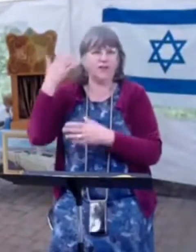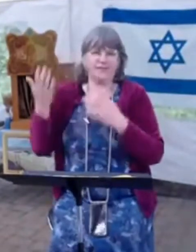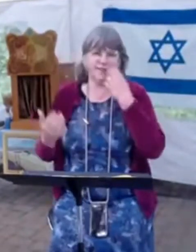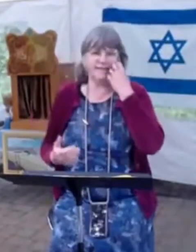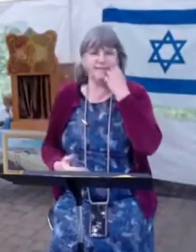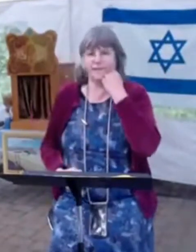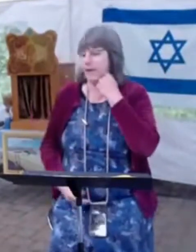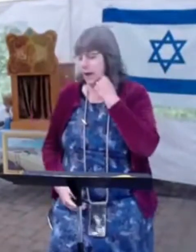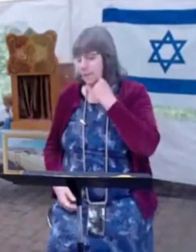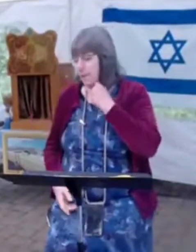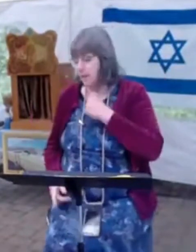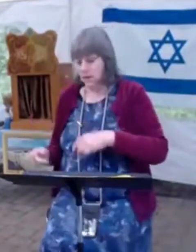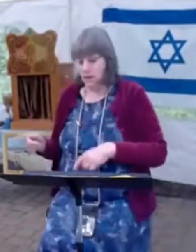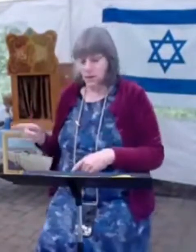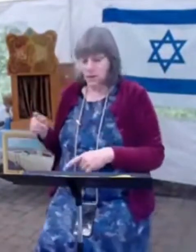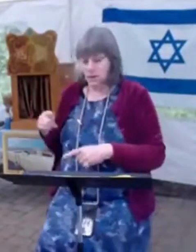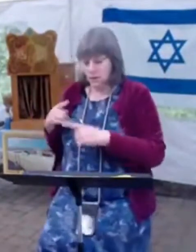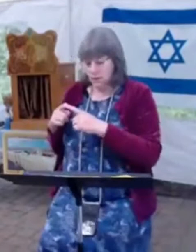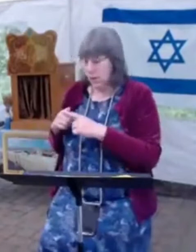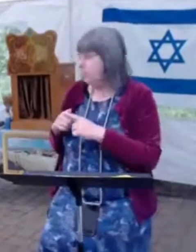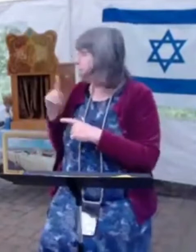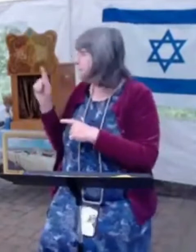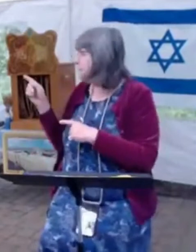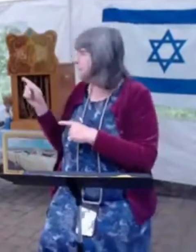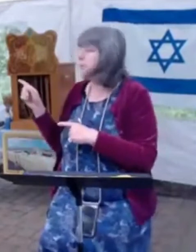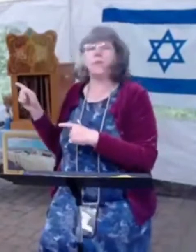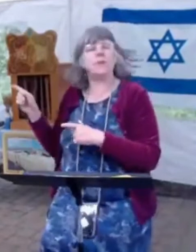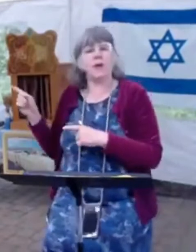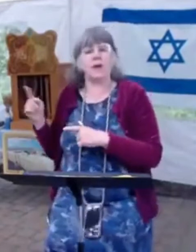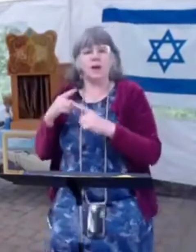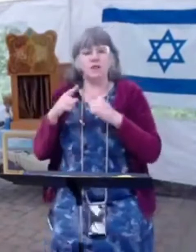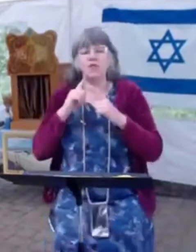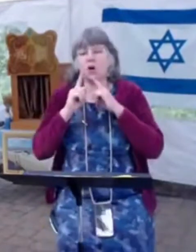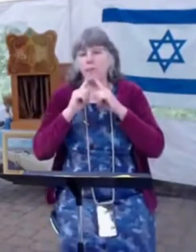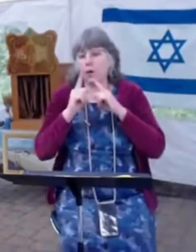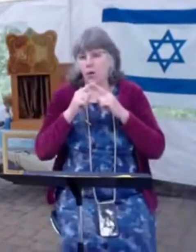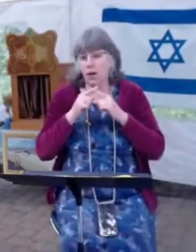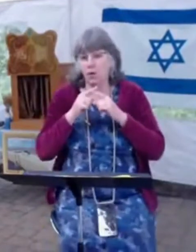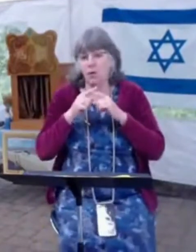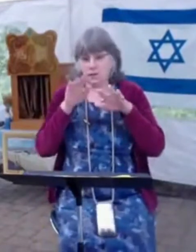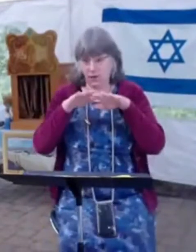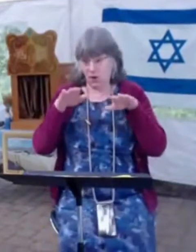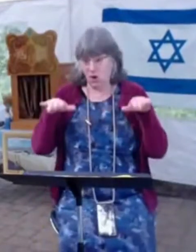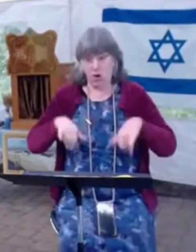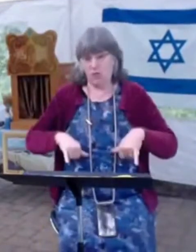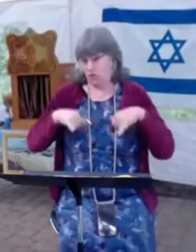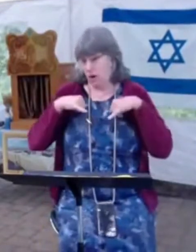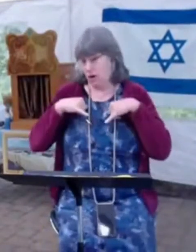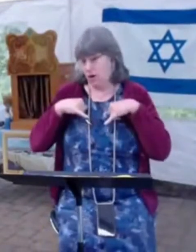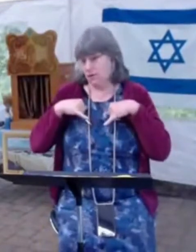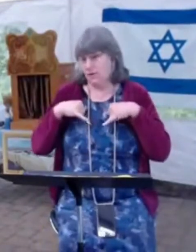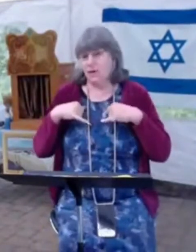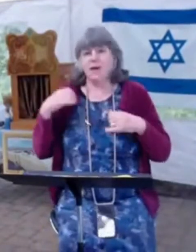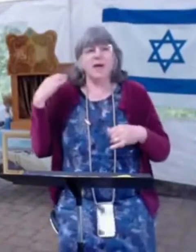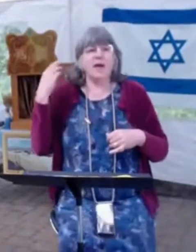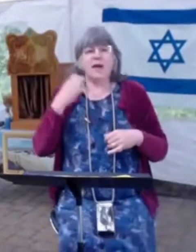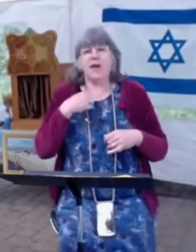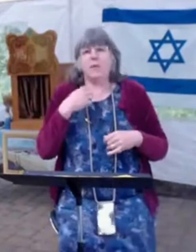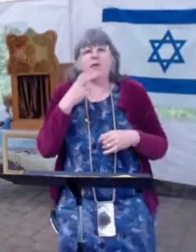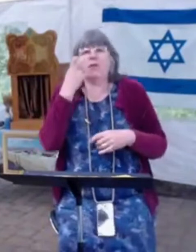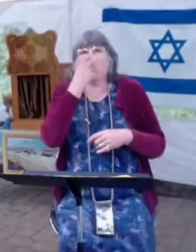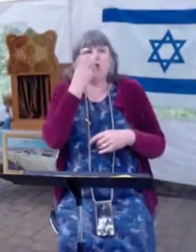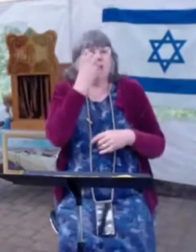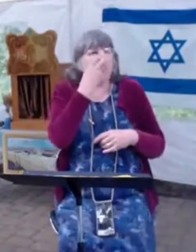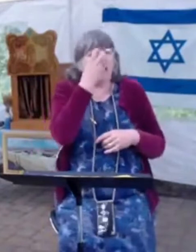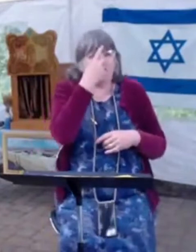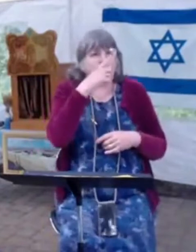And I found it in this community of young believers from all around the world, where we were all, not